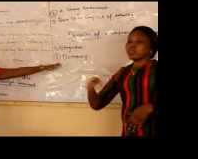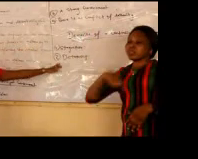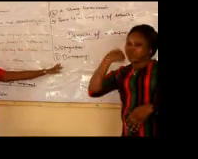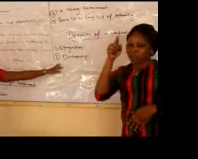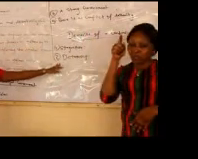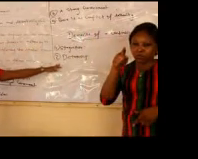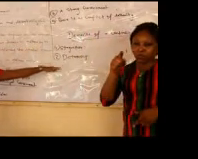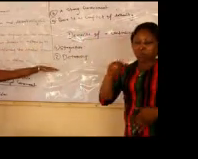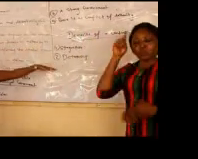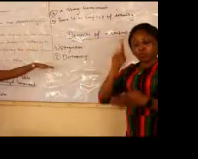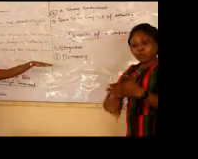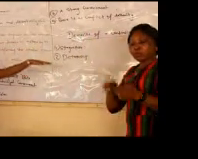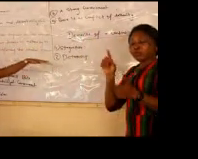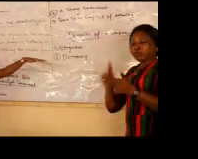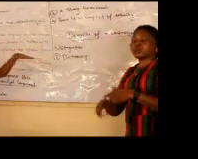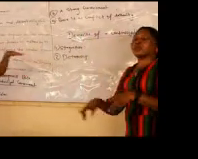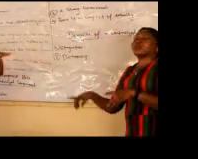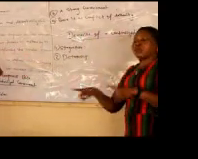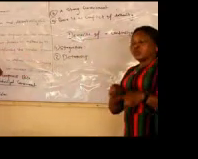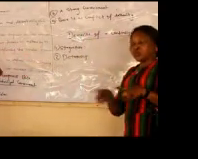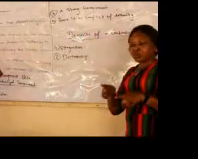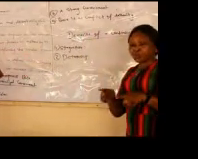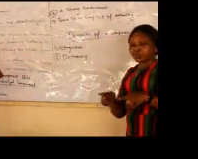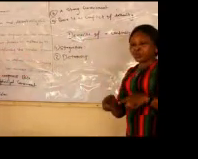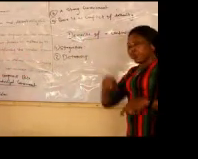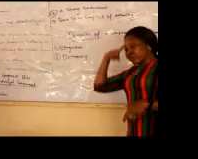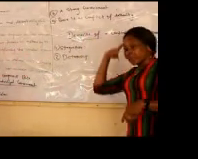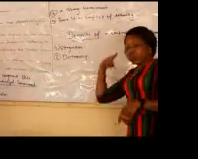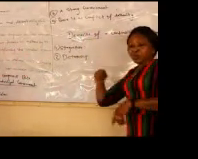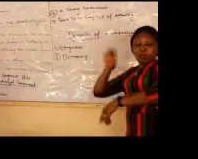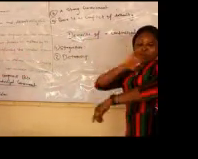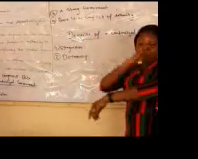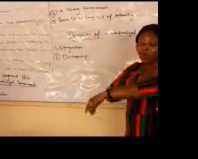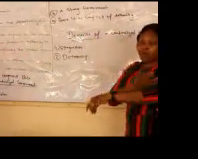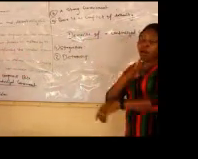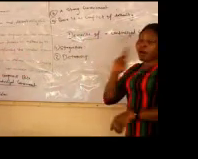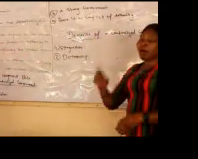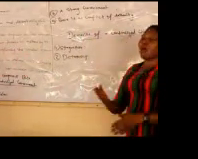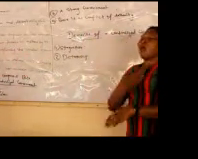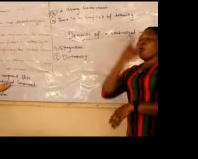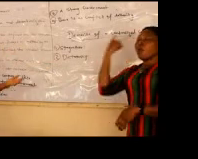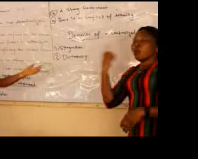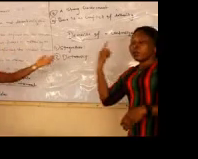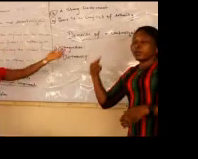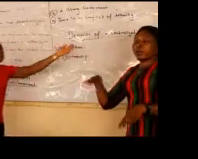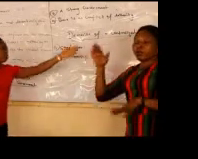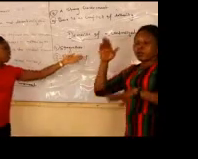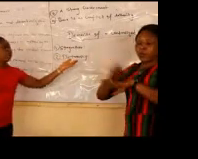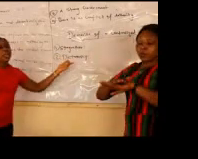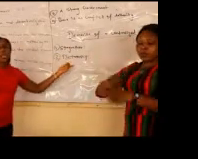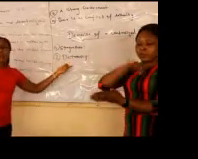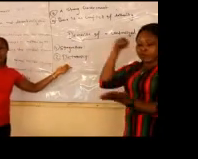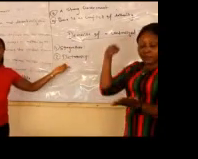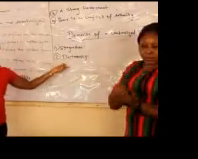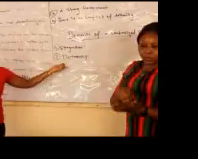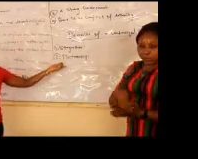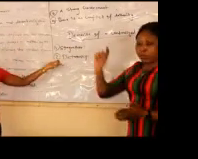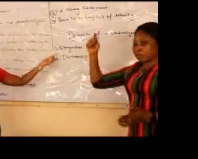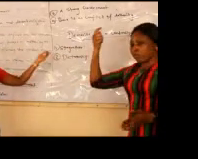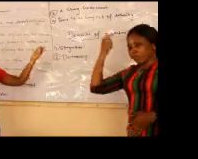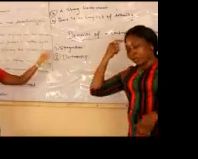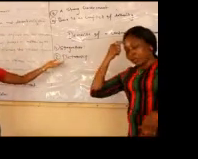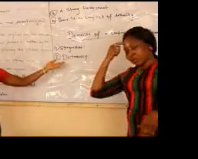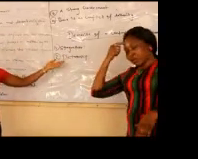A dictator. Because powers are what? Only centered on the central government. So this system of government may encourage